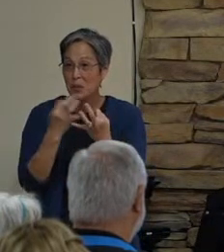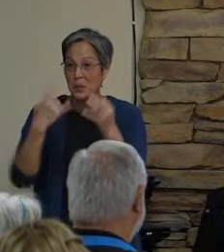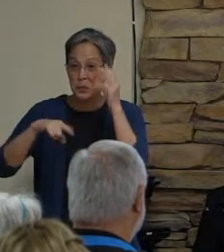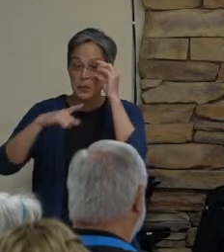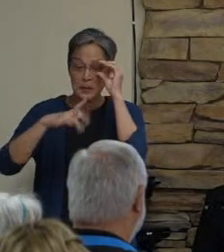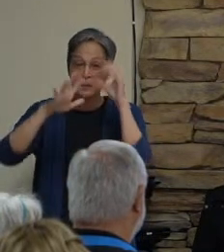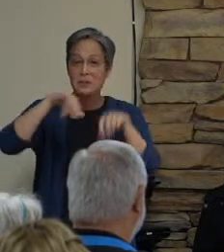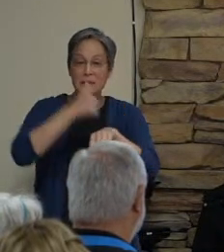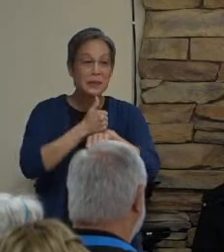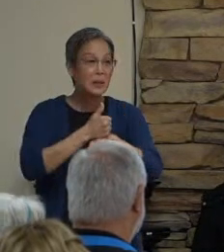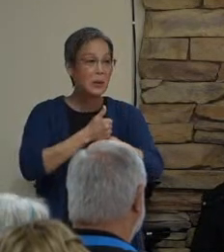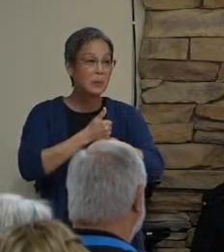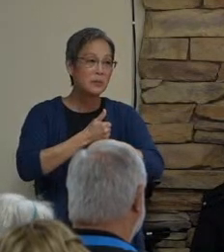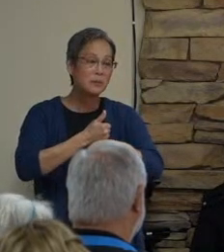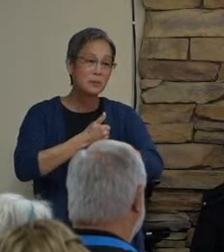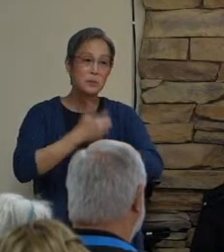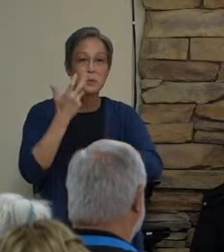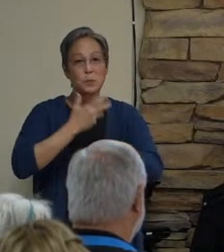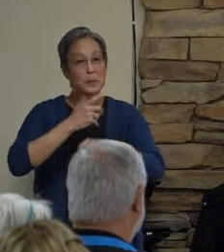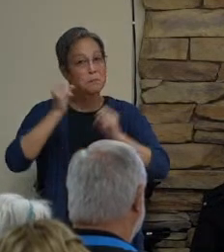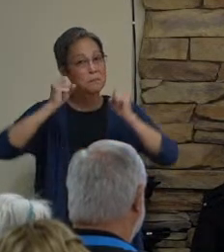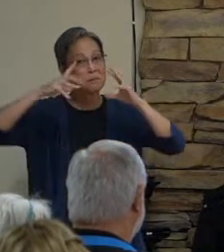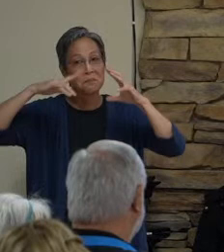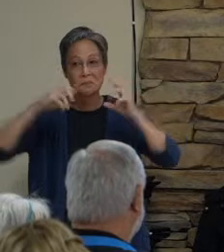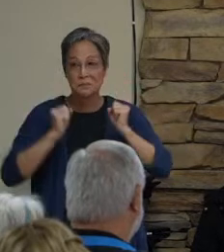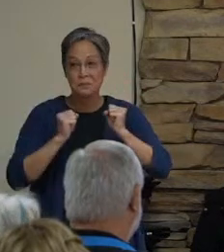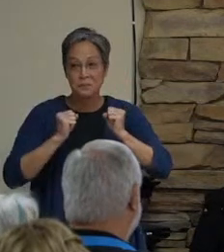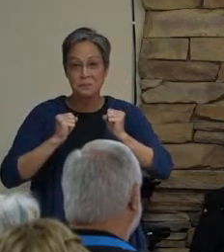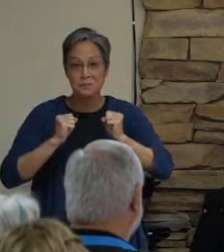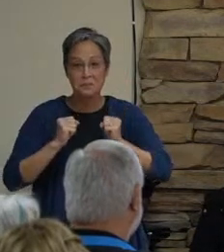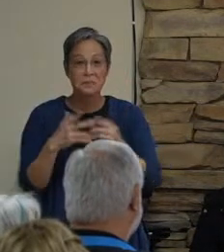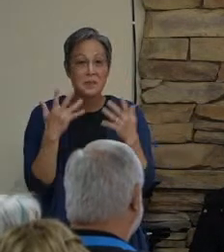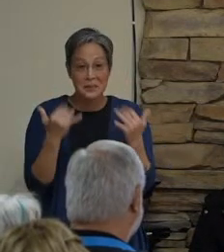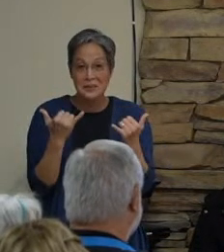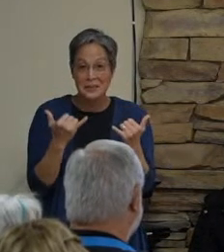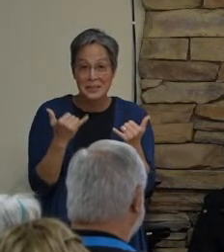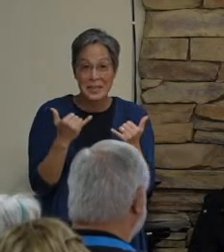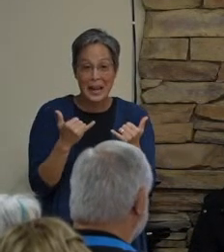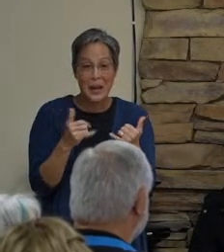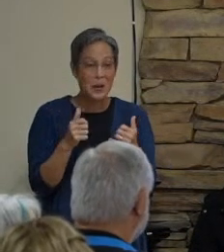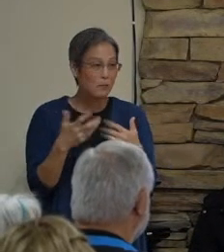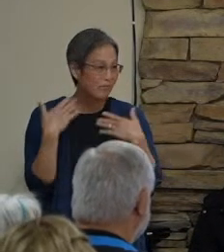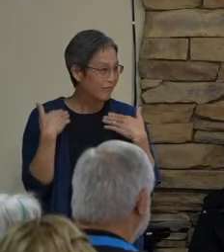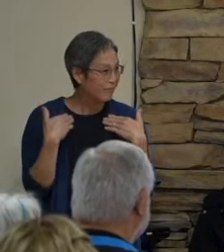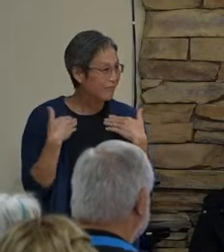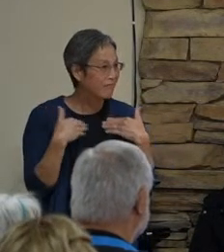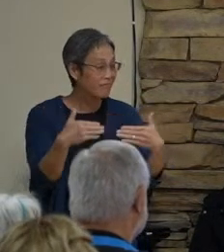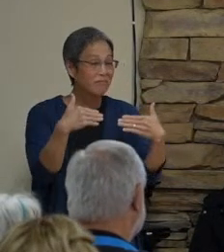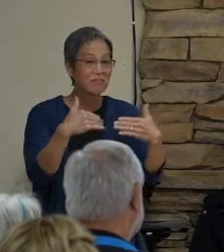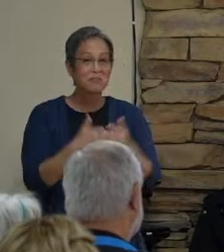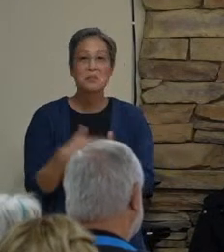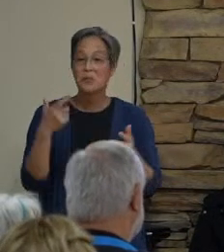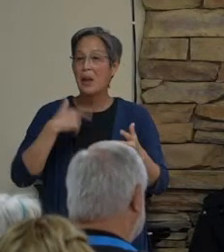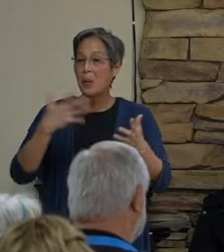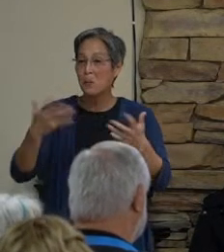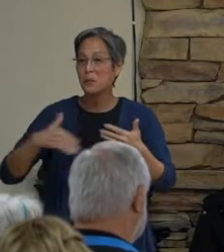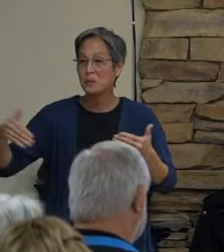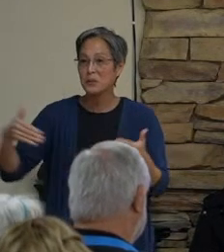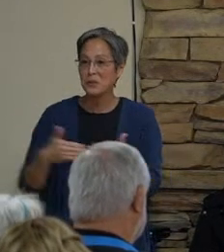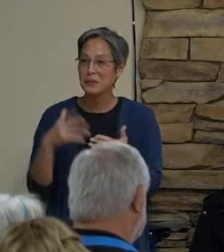built here is truly, truly remarkable. So now without further ado, I would like to introduce